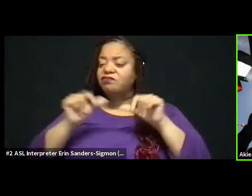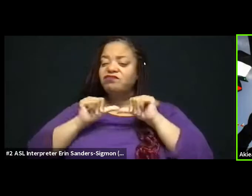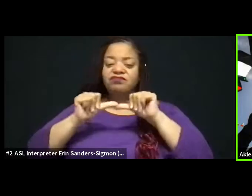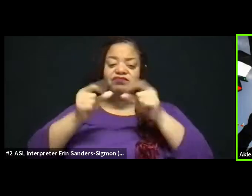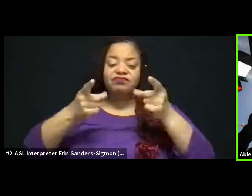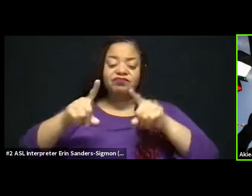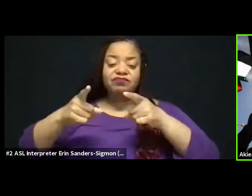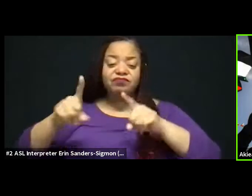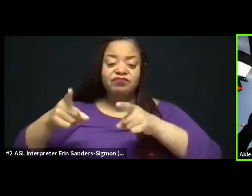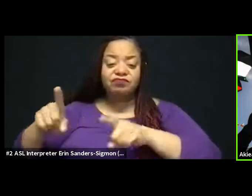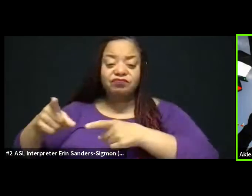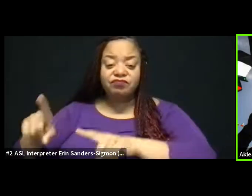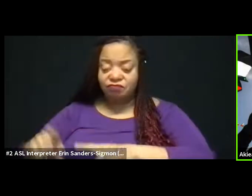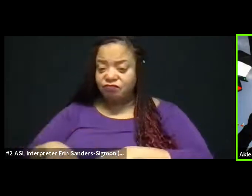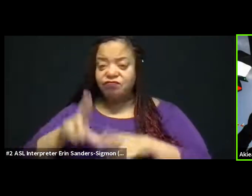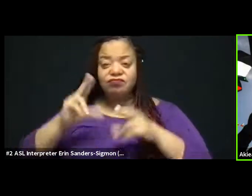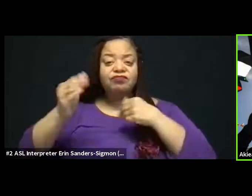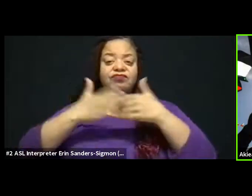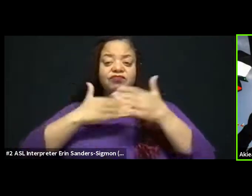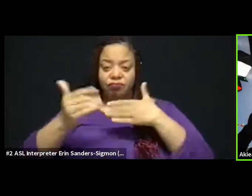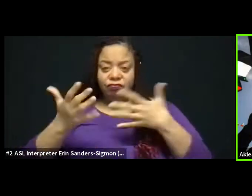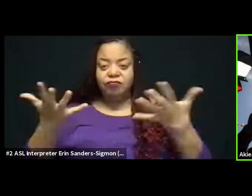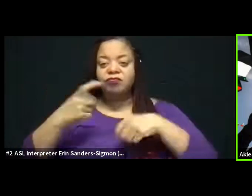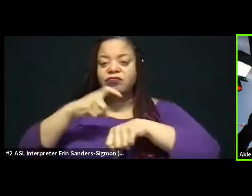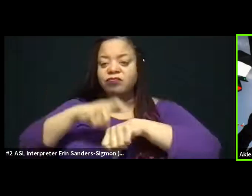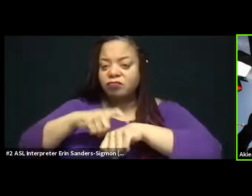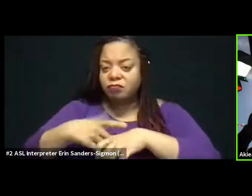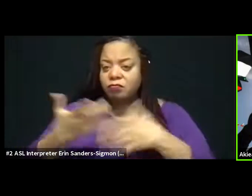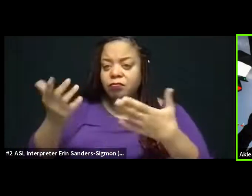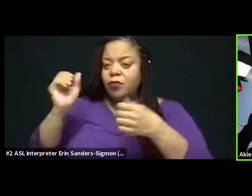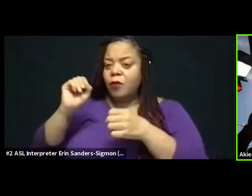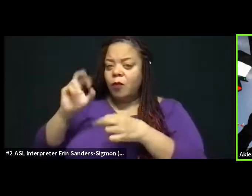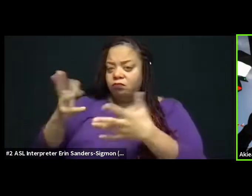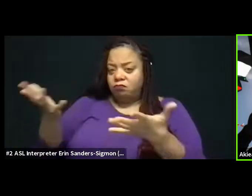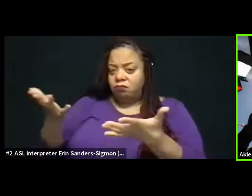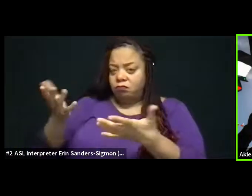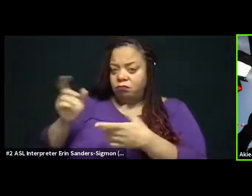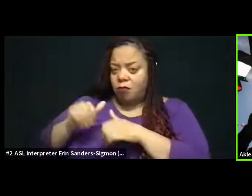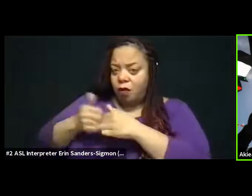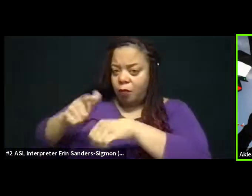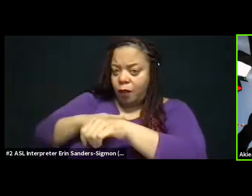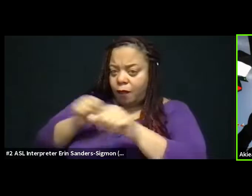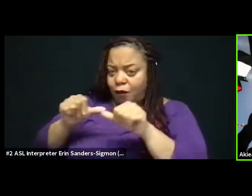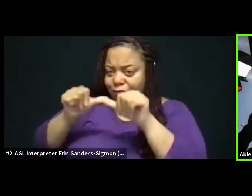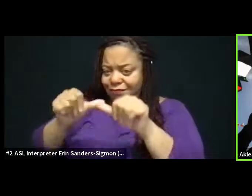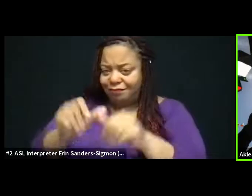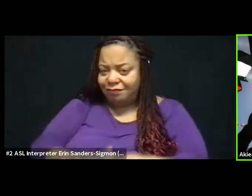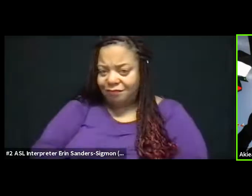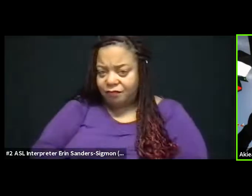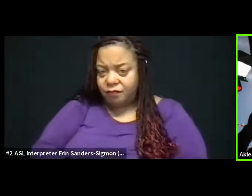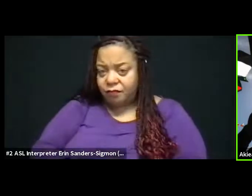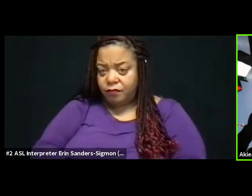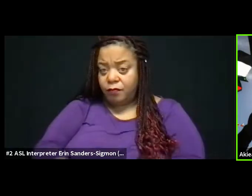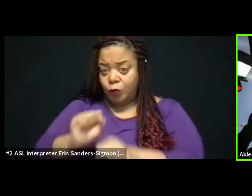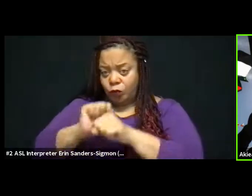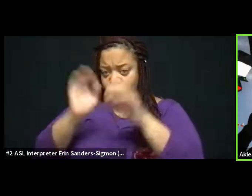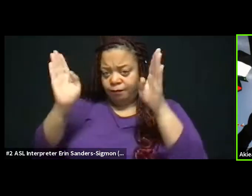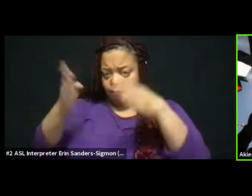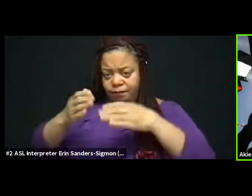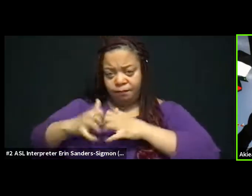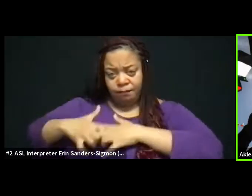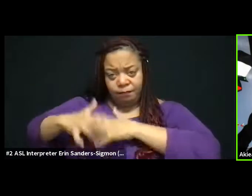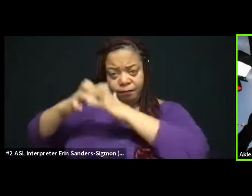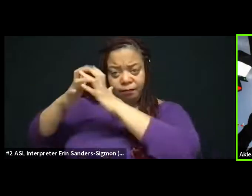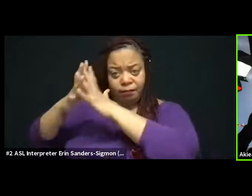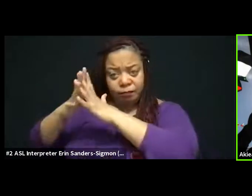children specifically, to feel affirmed, safe, loved, and empowered, and to educate their adults on how